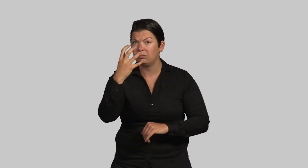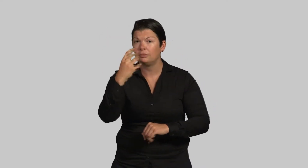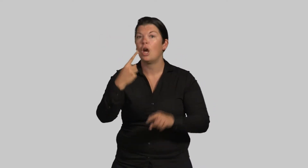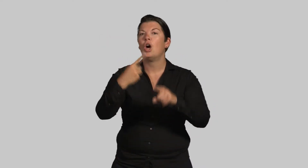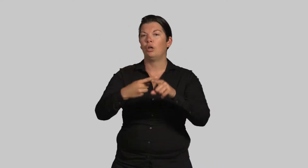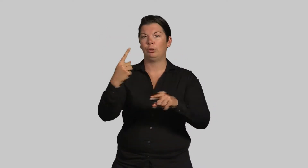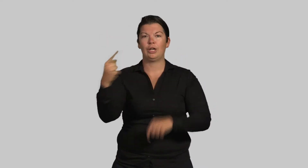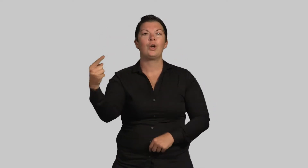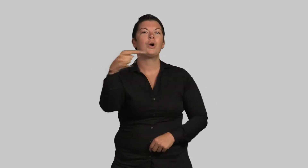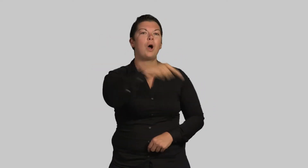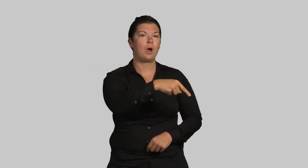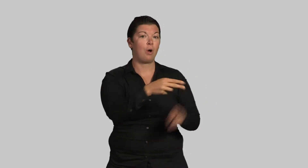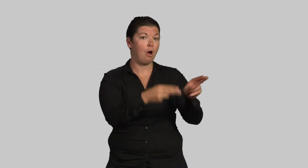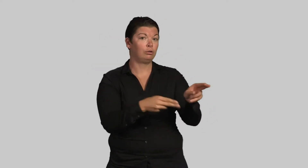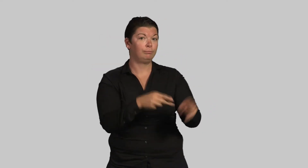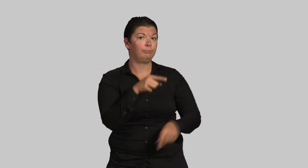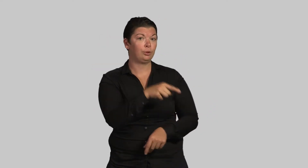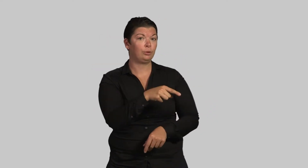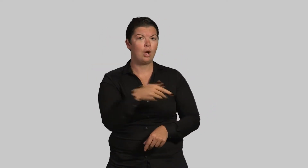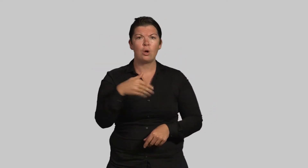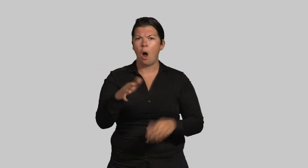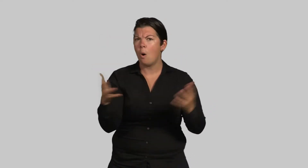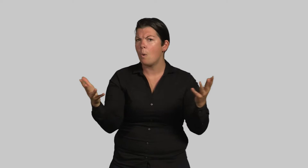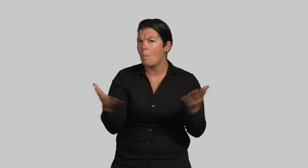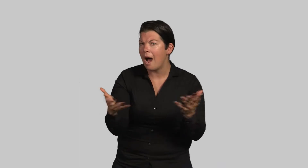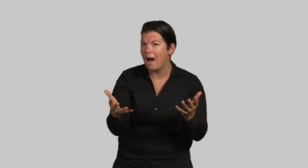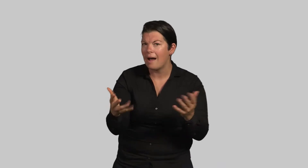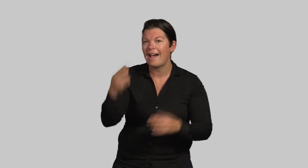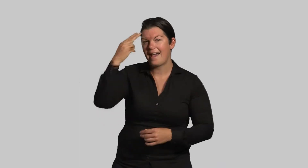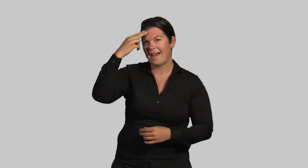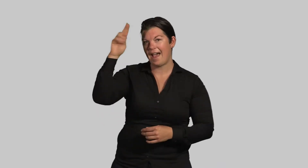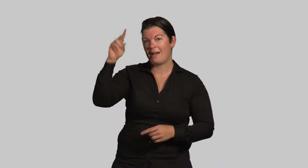If there is an emergency, you need to go to the emergency department.